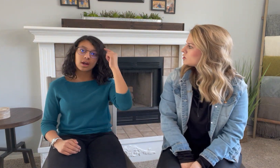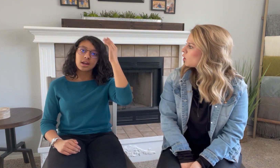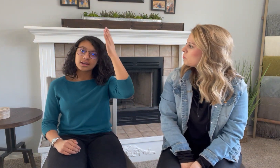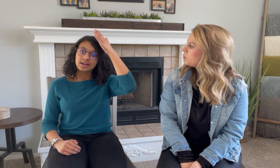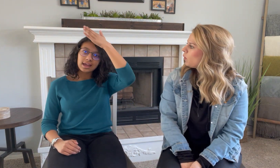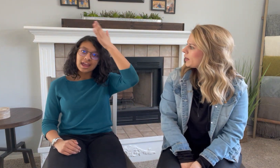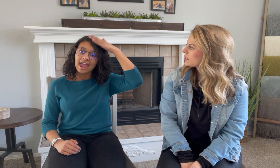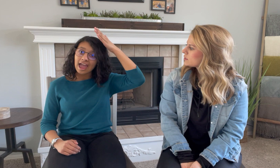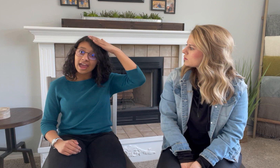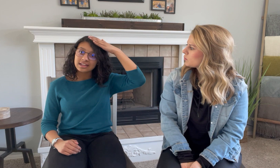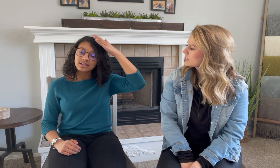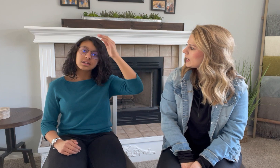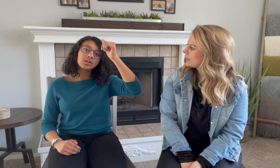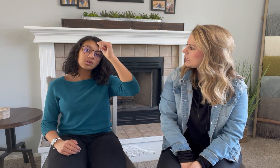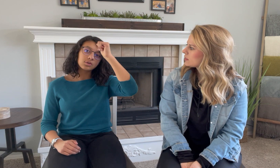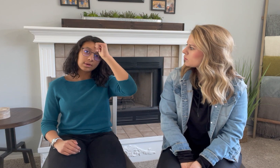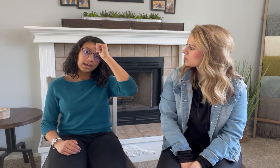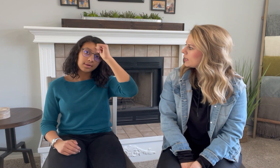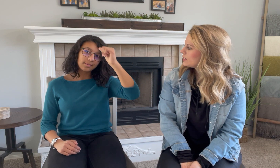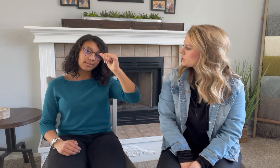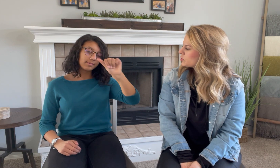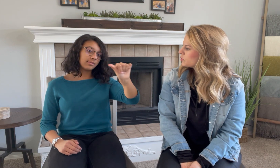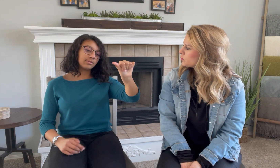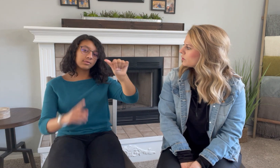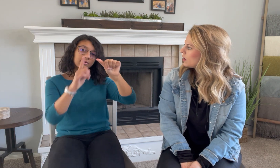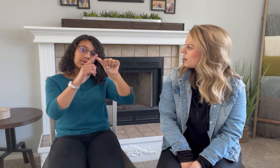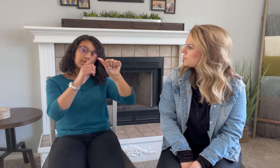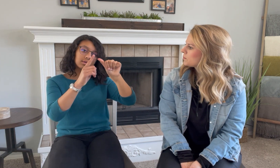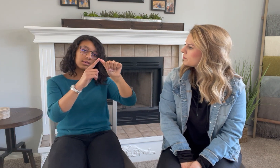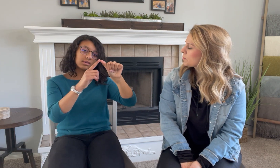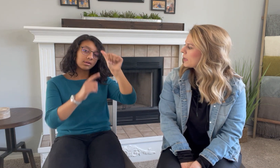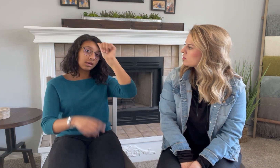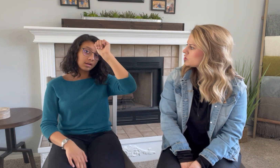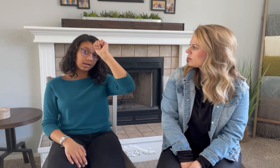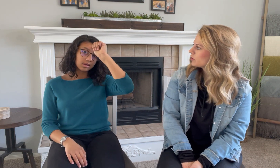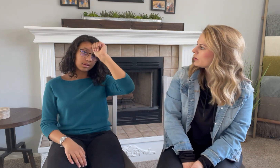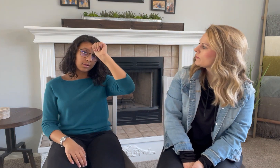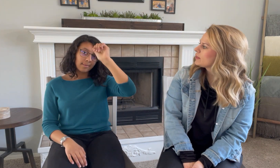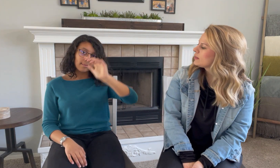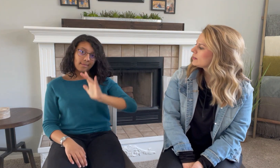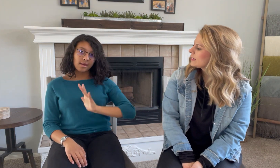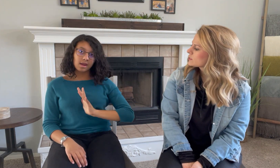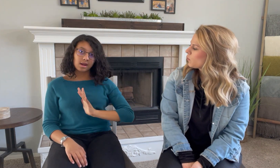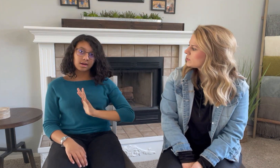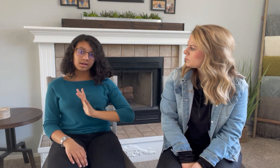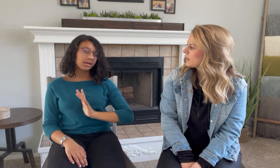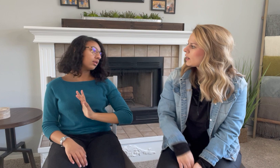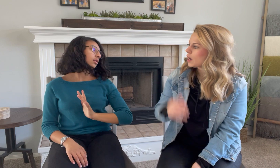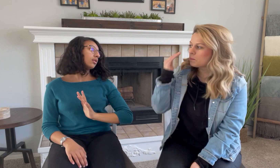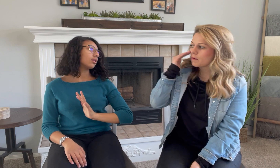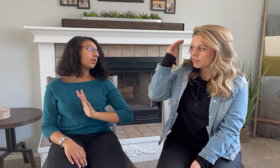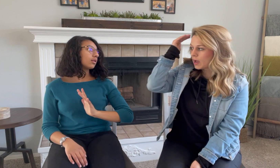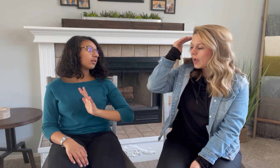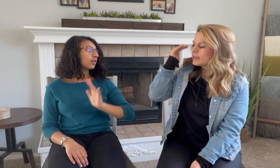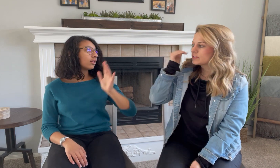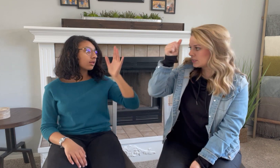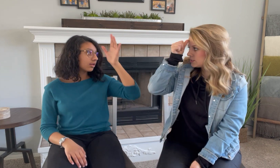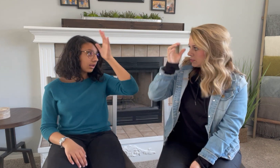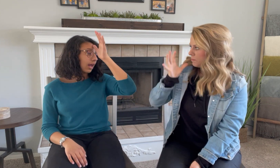So boys, when we sign anything related to the male gender, it's going to be above the eyes, is the